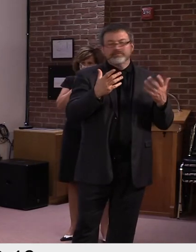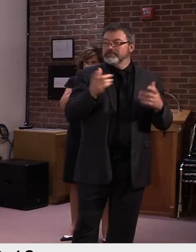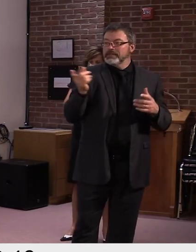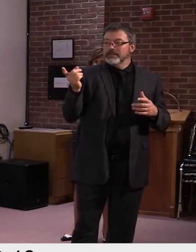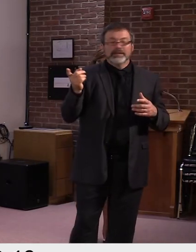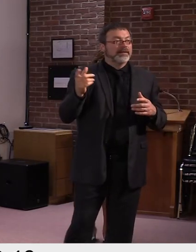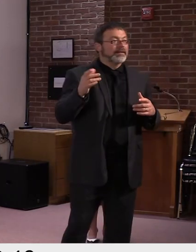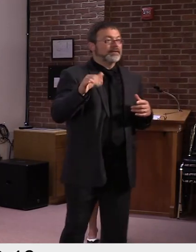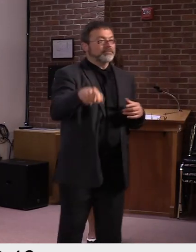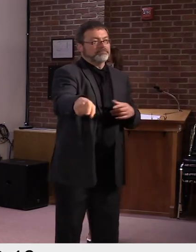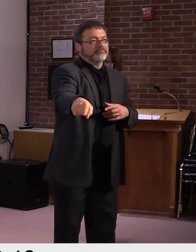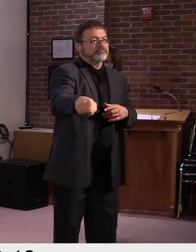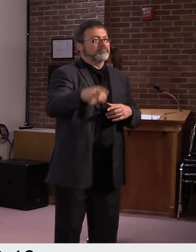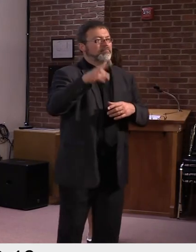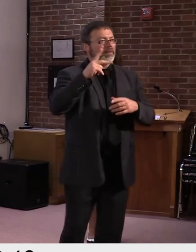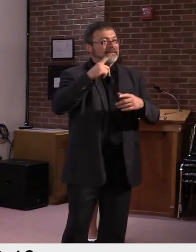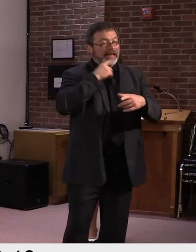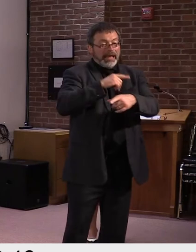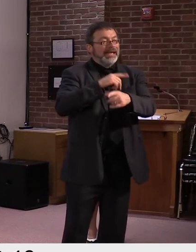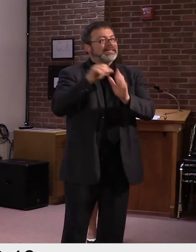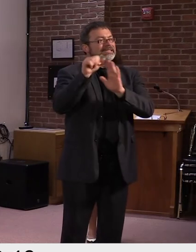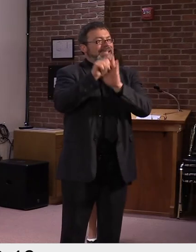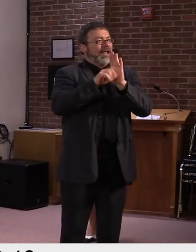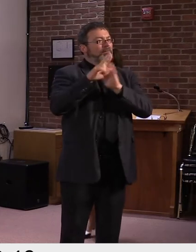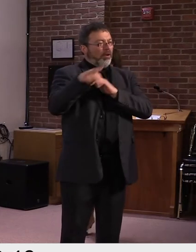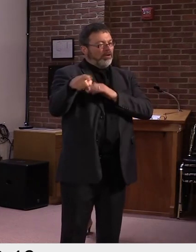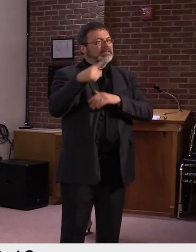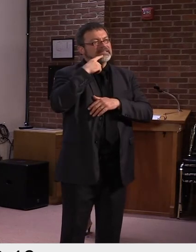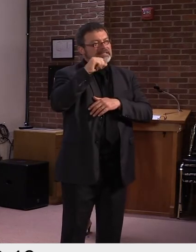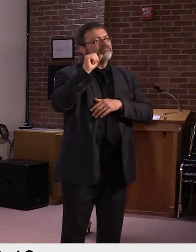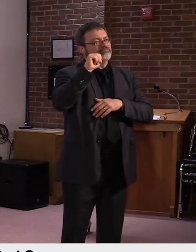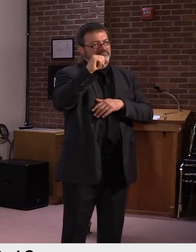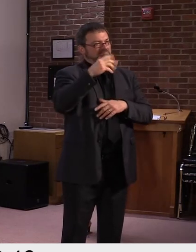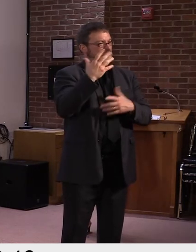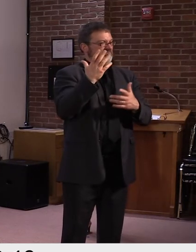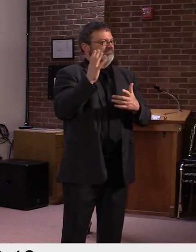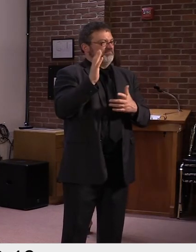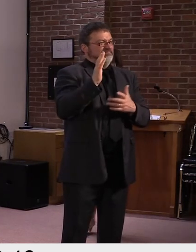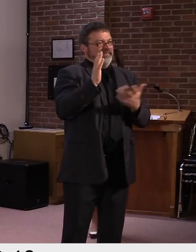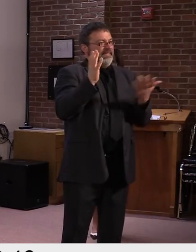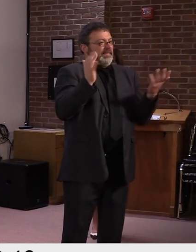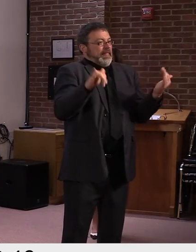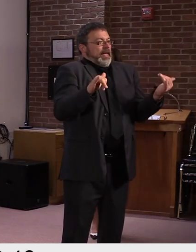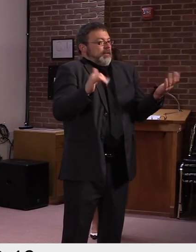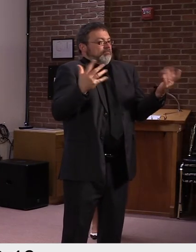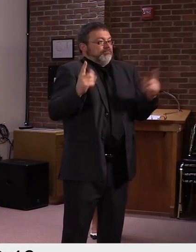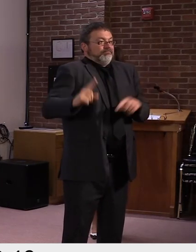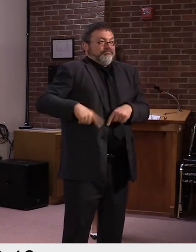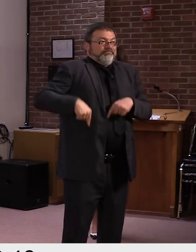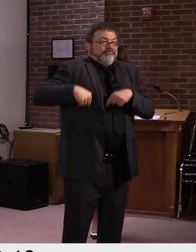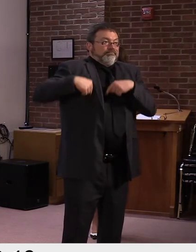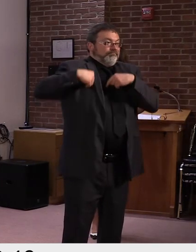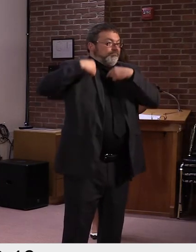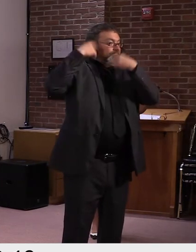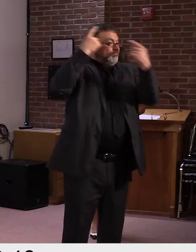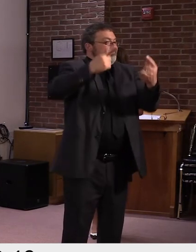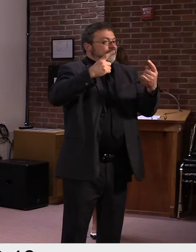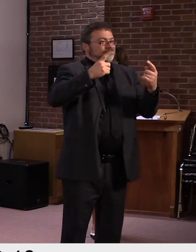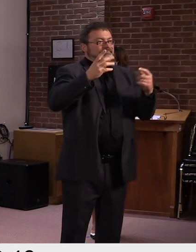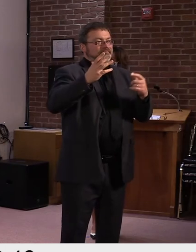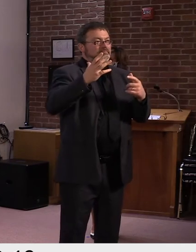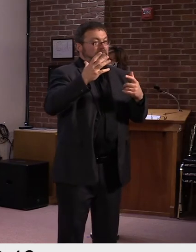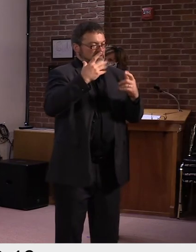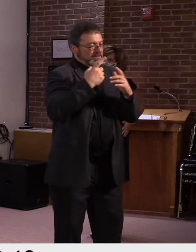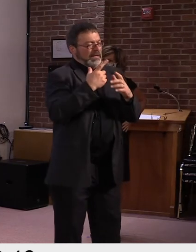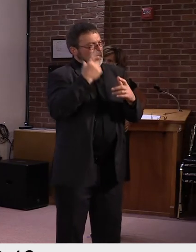Governor. Certainly, Jack, that this is a concern that we've discussed and debated, and it's a challenge in that